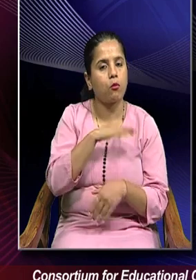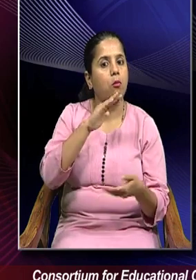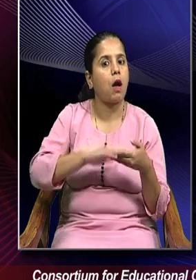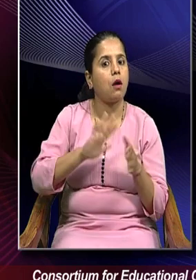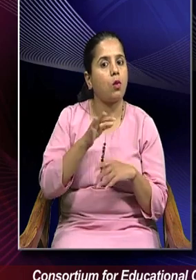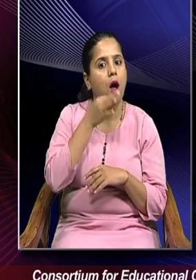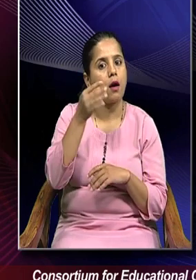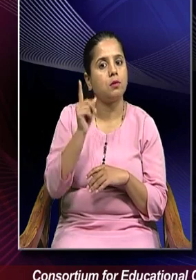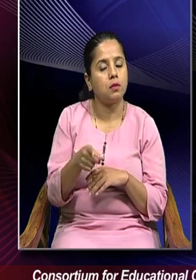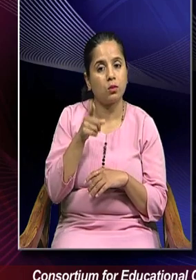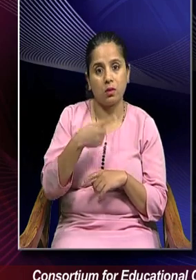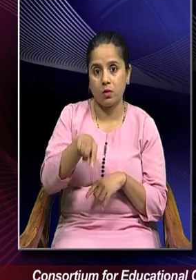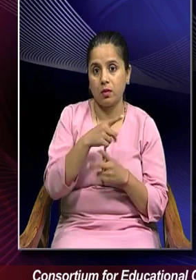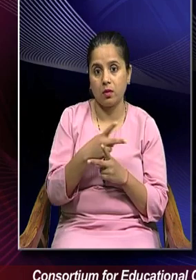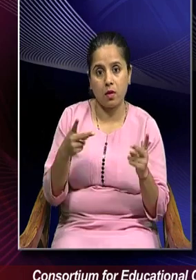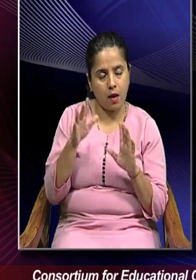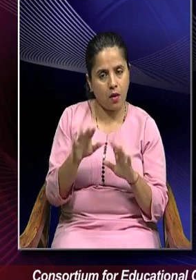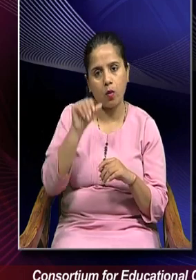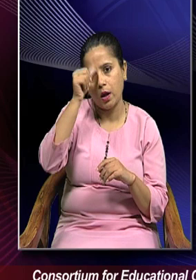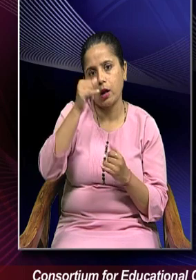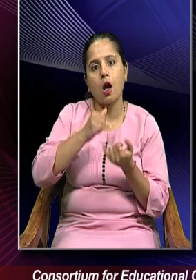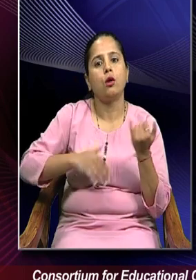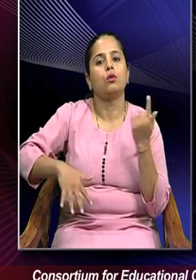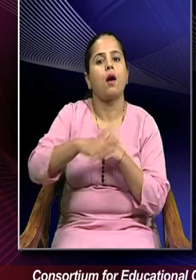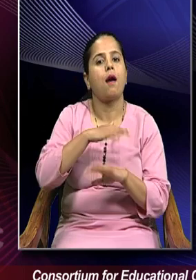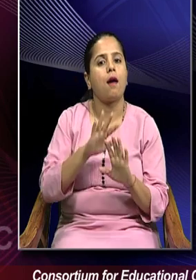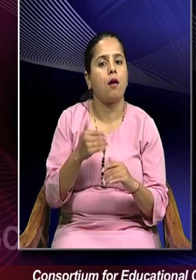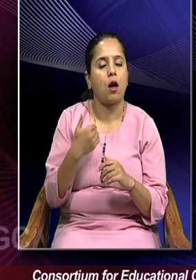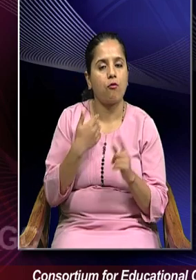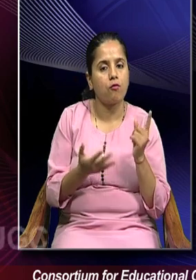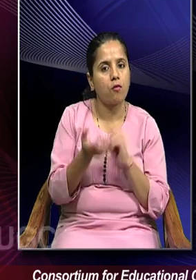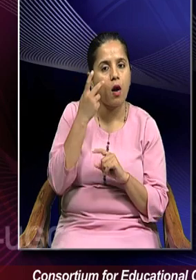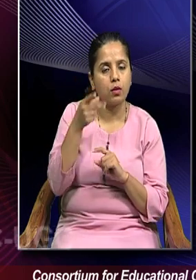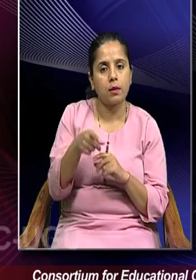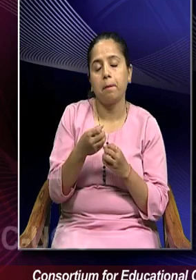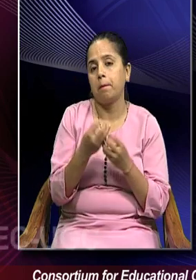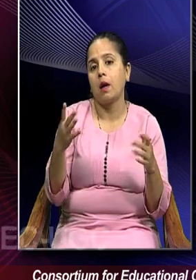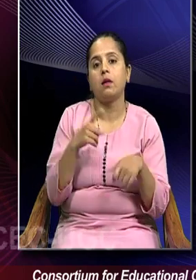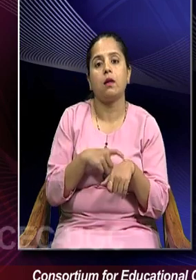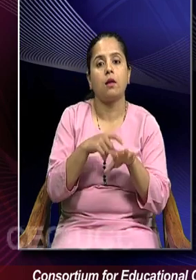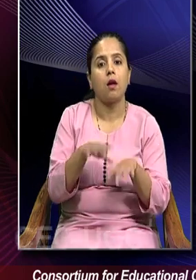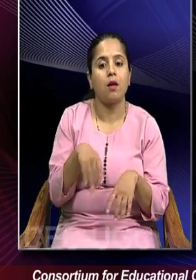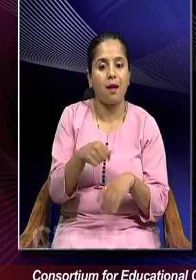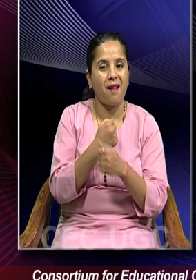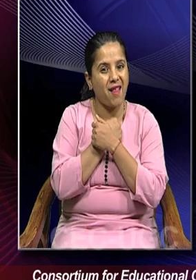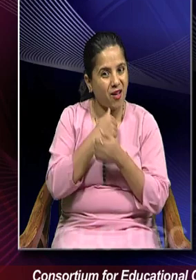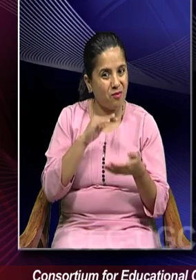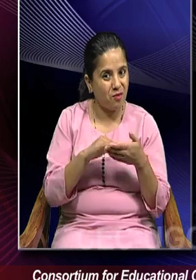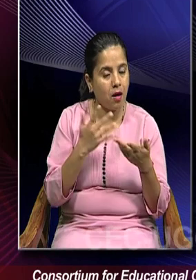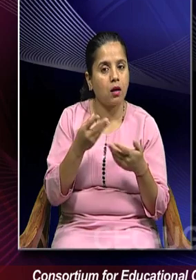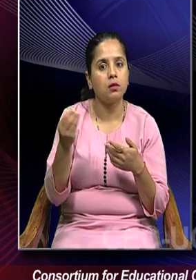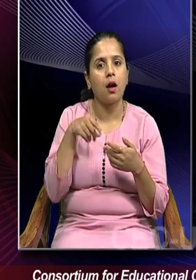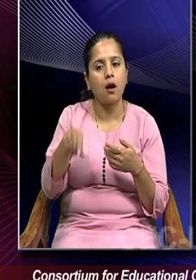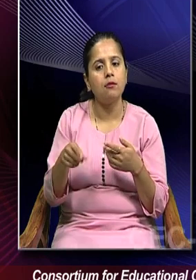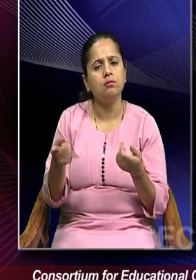So, these kinds of things, they are there in the Indian society, where we find that many times even love marriages, they are being